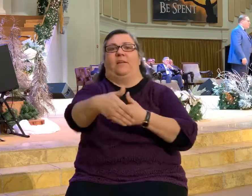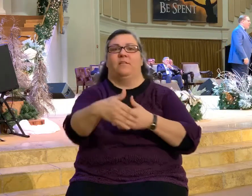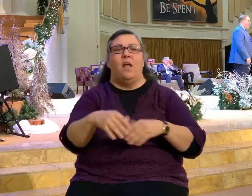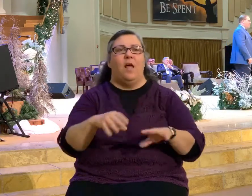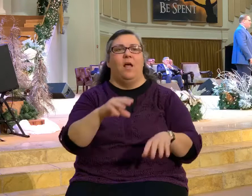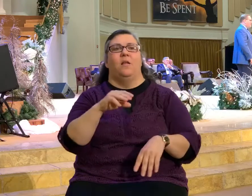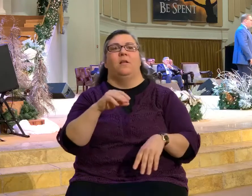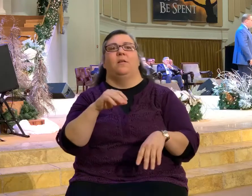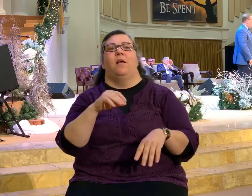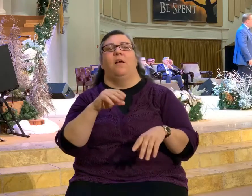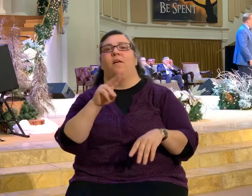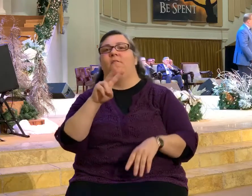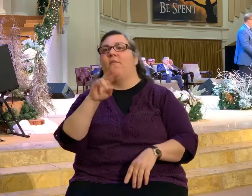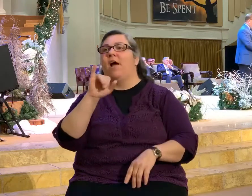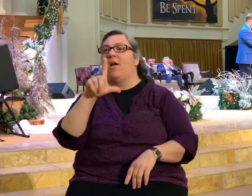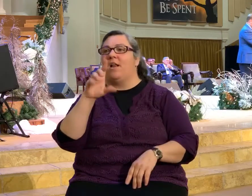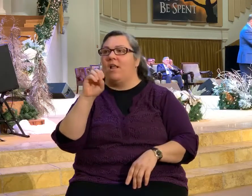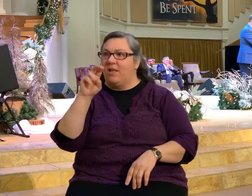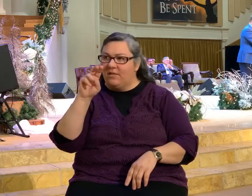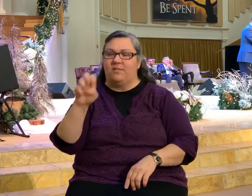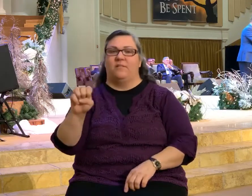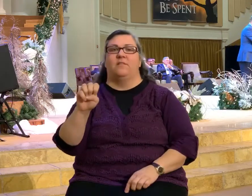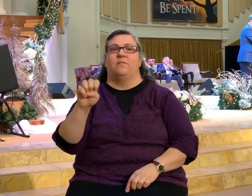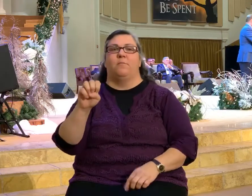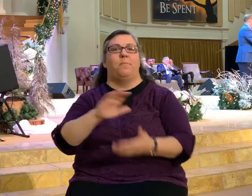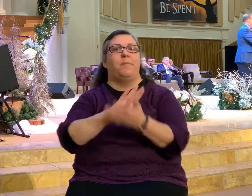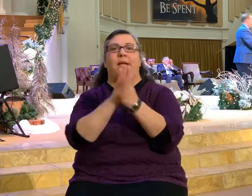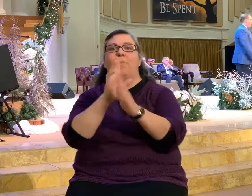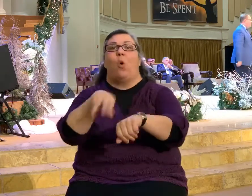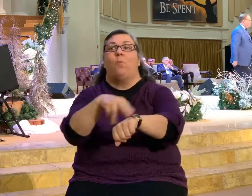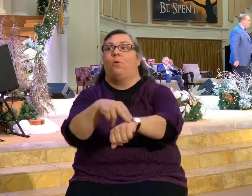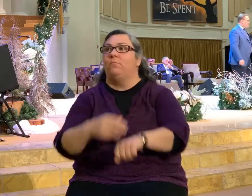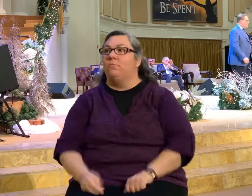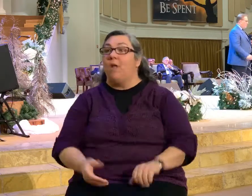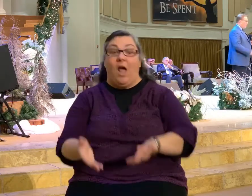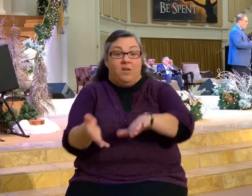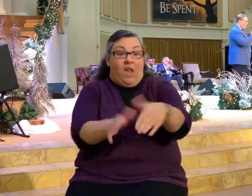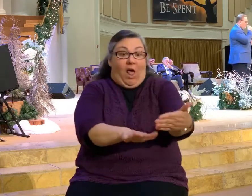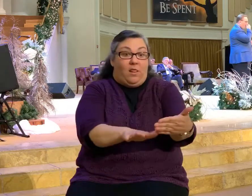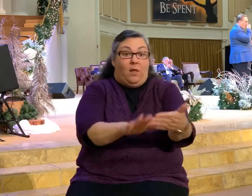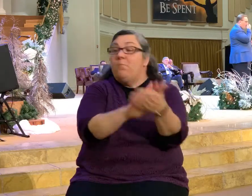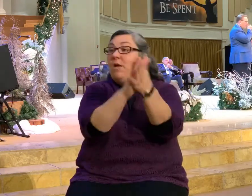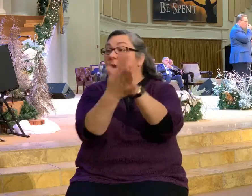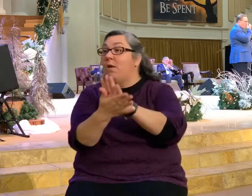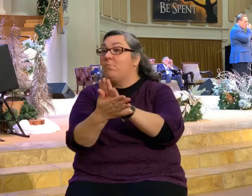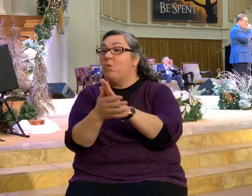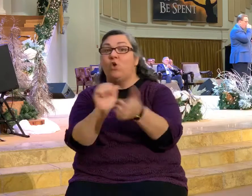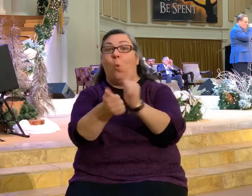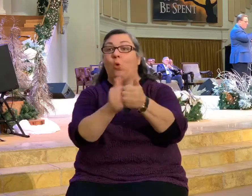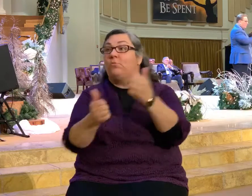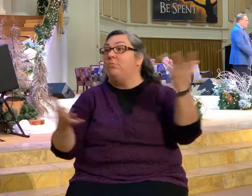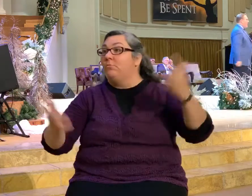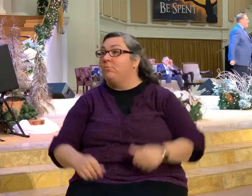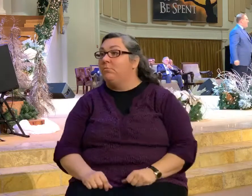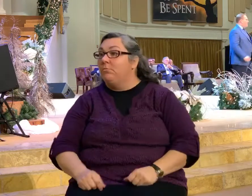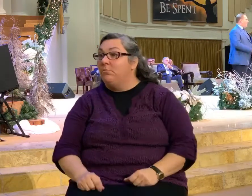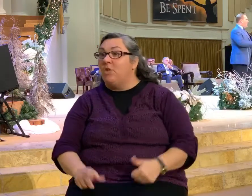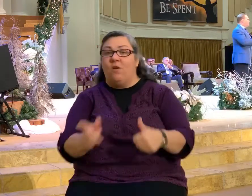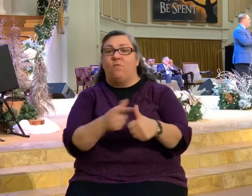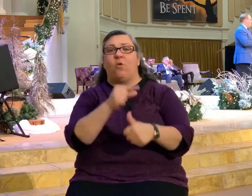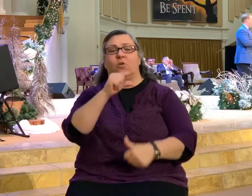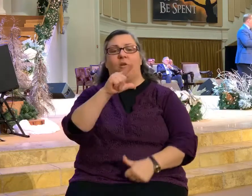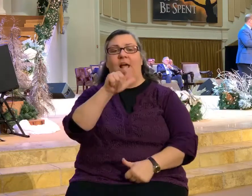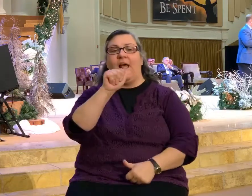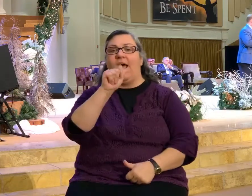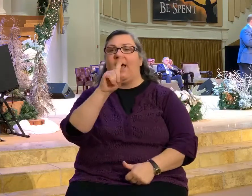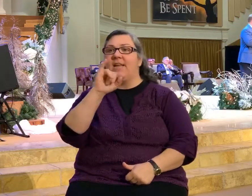but violence in itself became normal. Death became a blood sport. The first gladiator